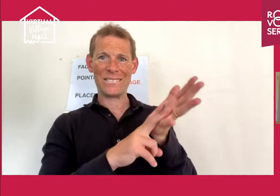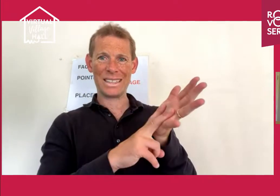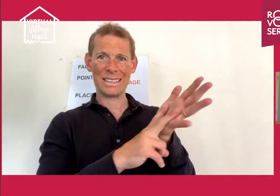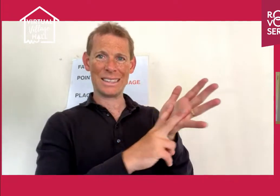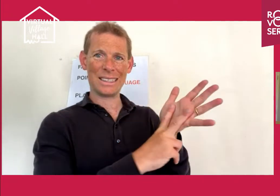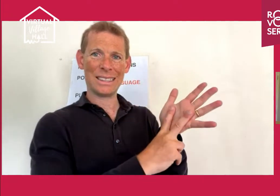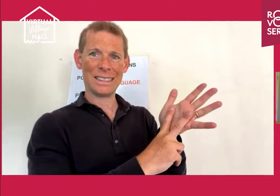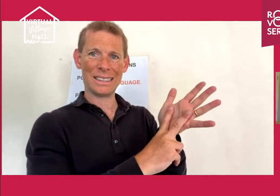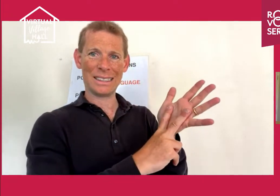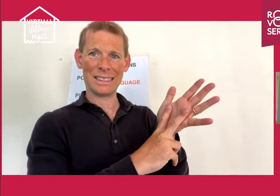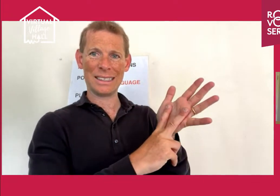V,